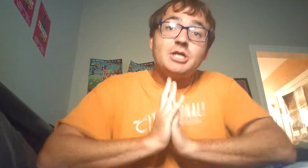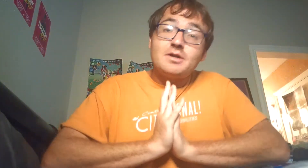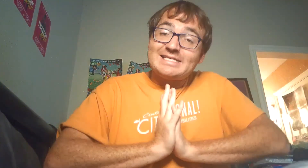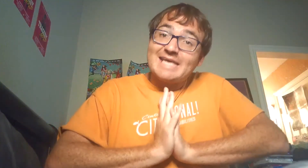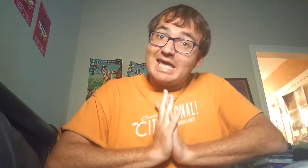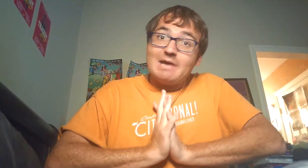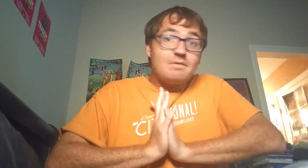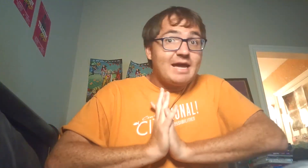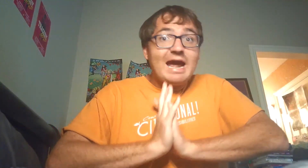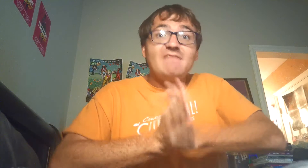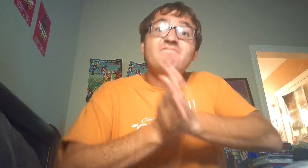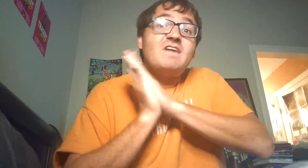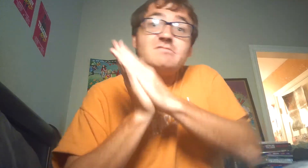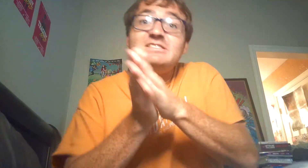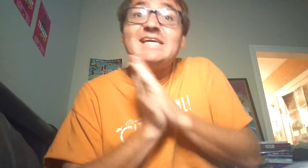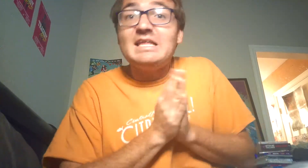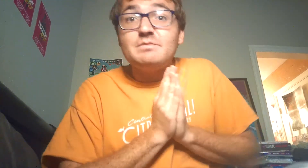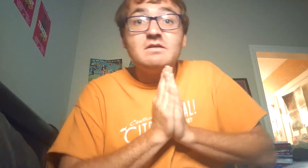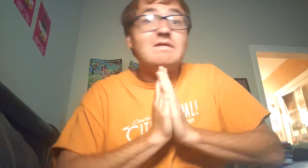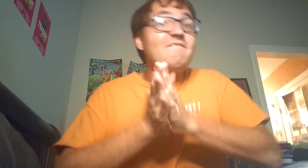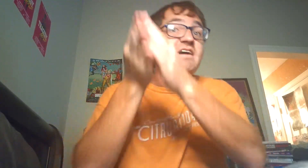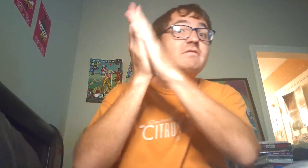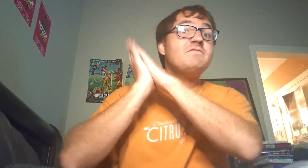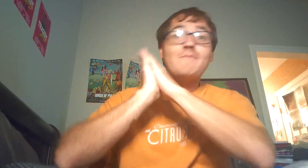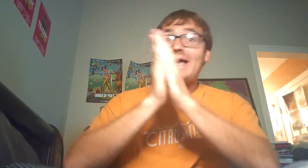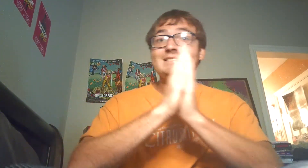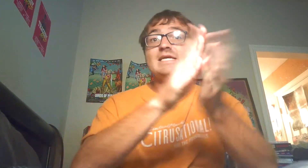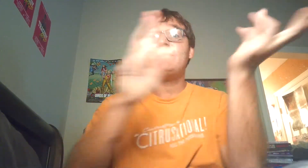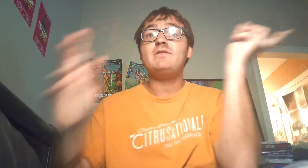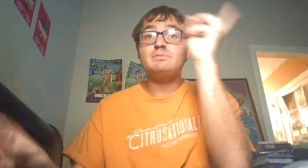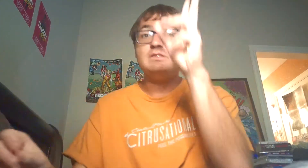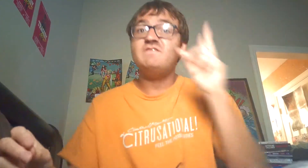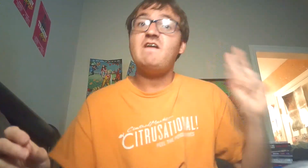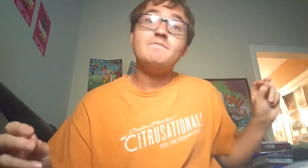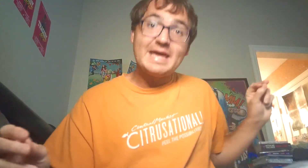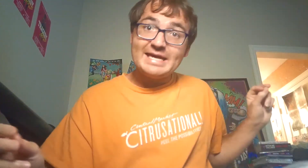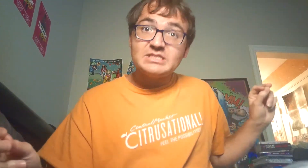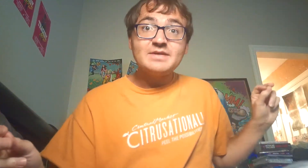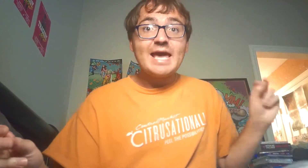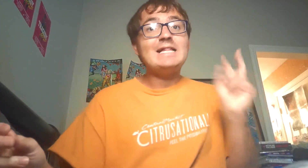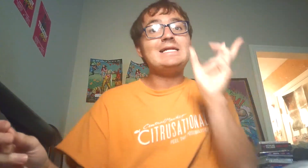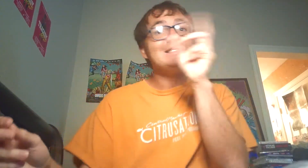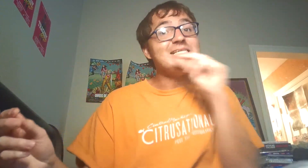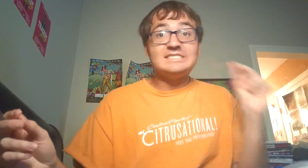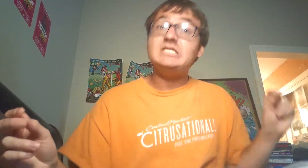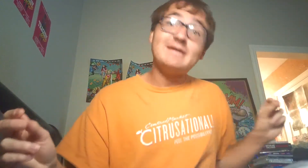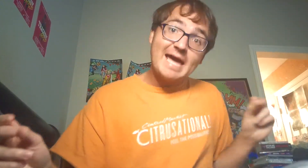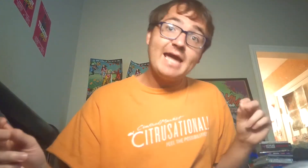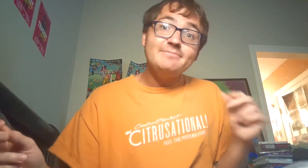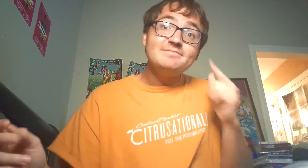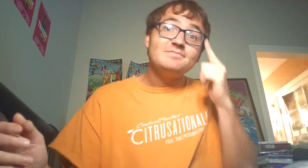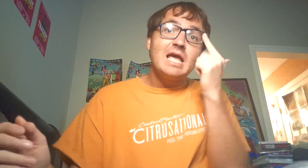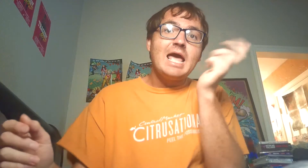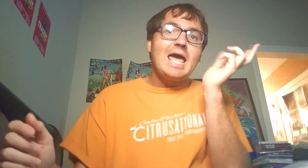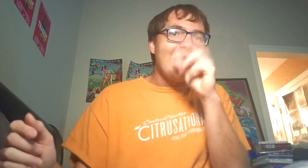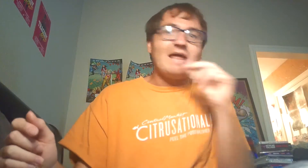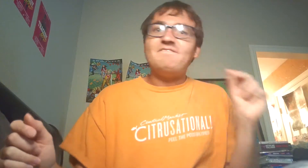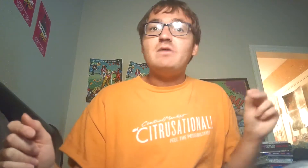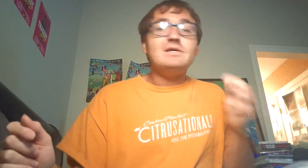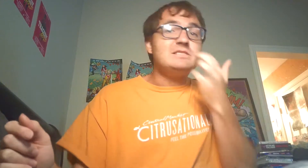yes I am, okay? I fuck with Sailor Moon, I fuck with Fruit Basket, okay? Those are my 2 favorite mangas, okay? Listen, okay? And I fuck with